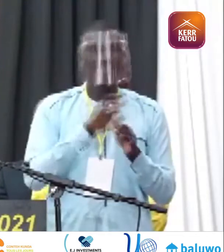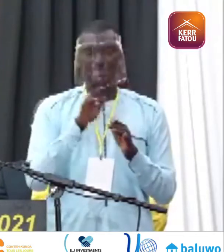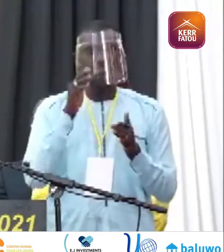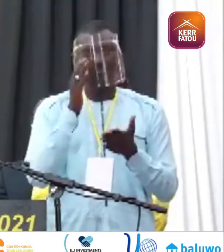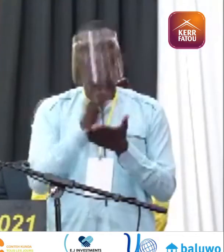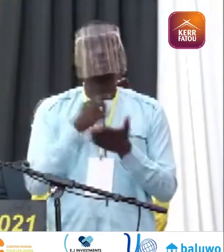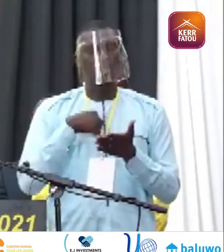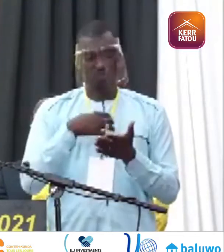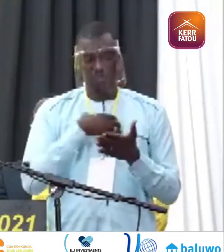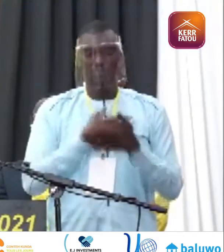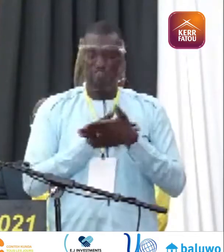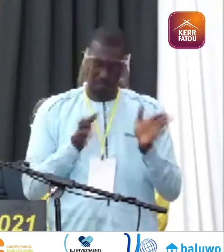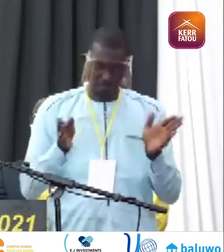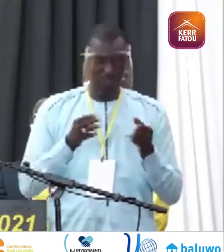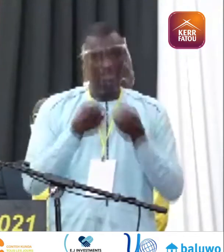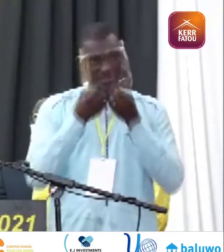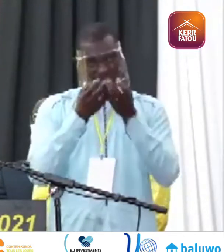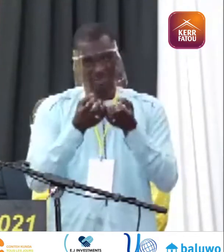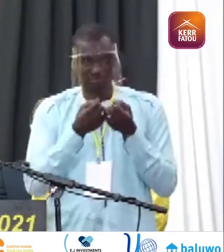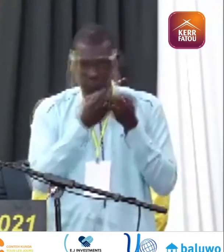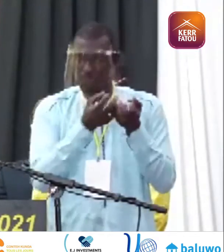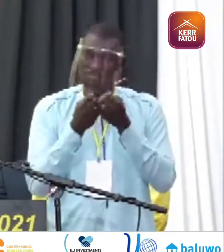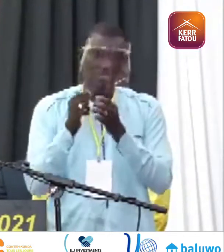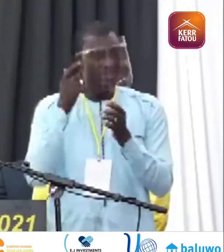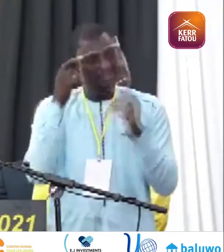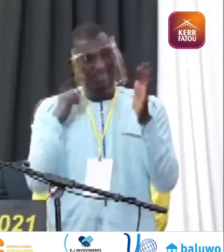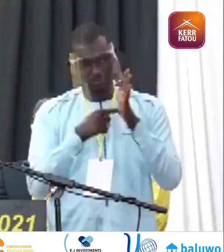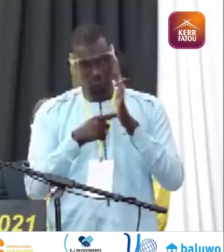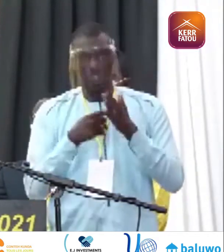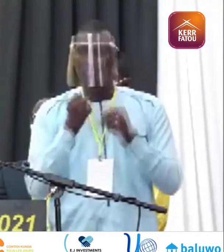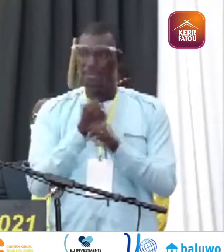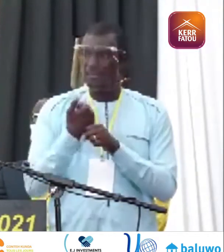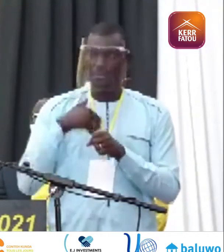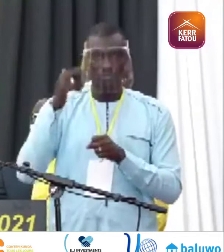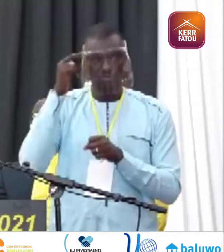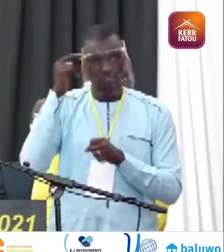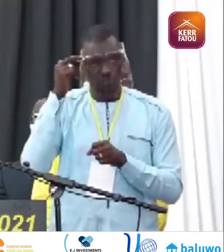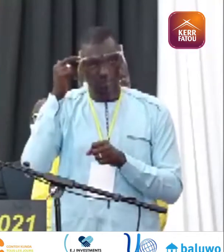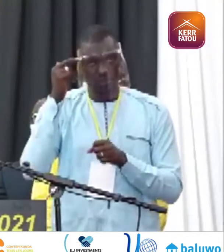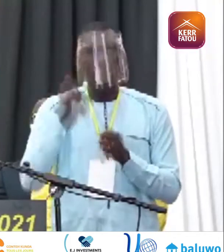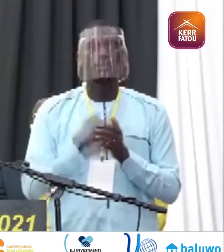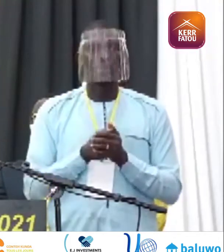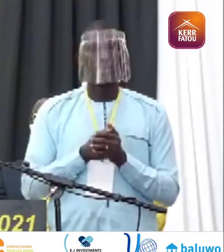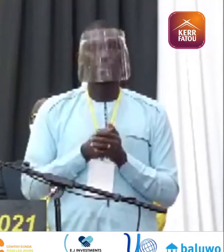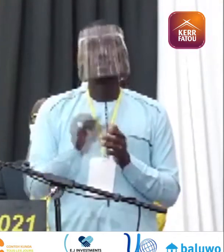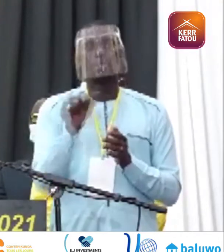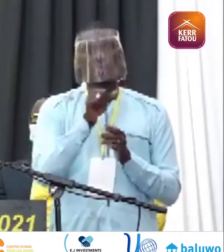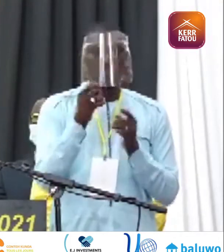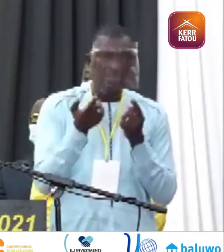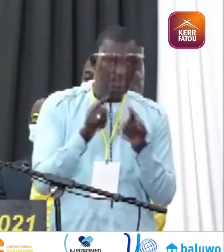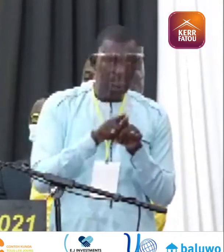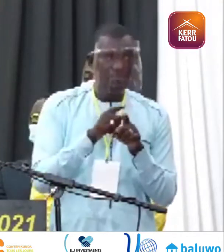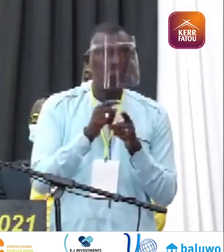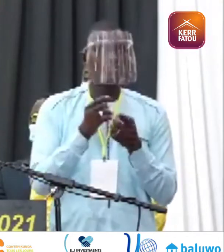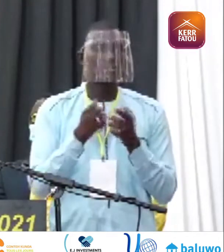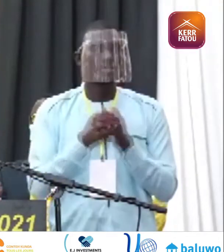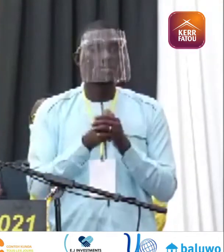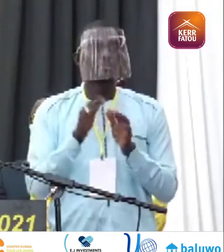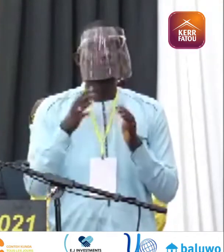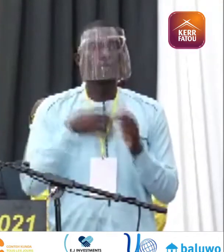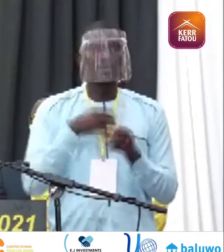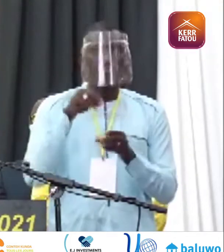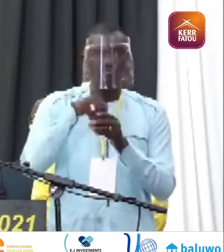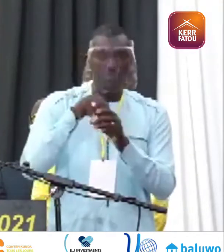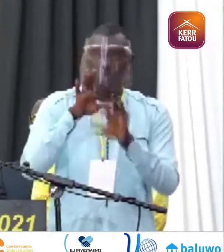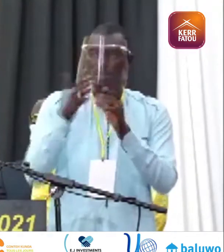injustice, because maybe I just saw a minute aspect of that welcome. Others also saw minute aspects of it. Maybe we have to put